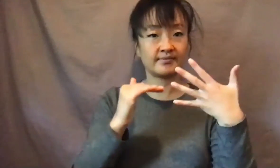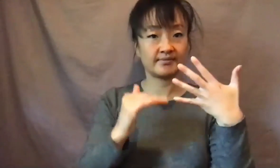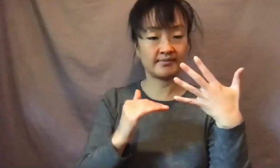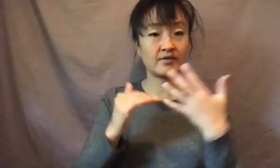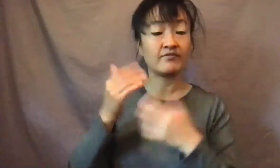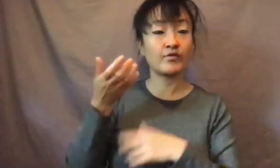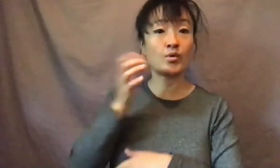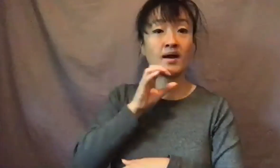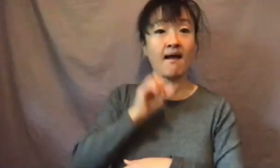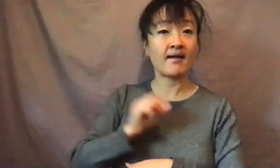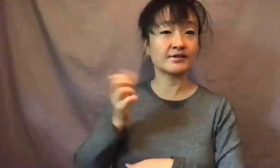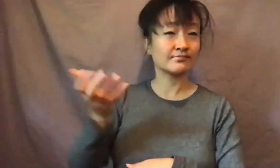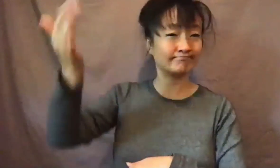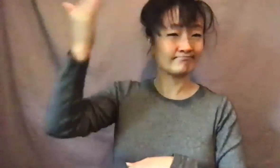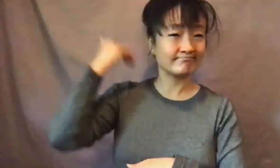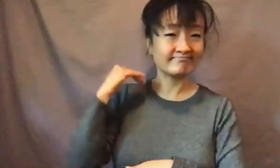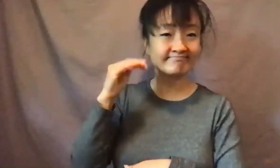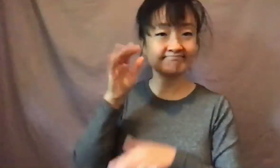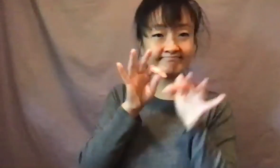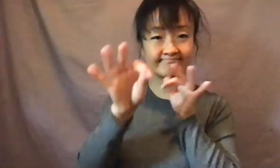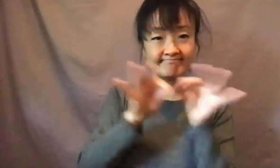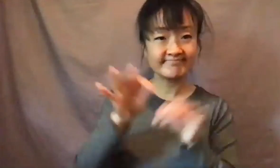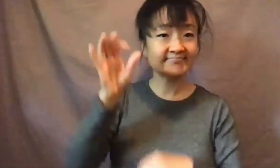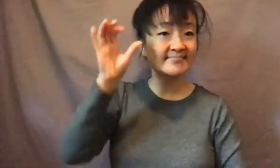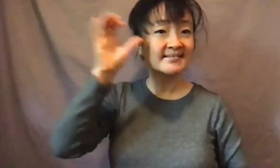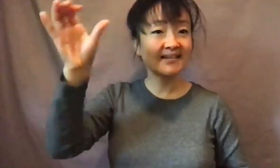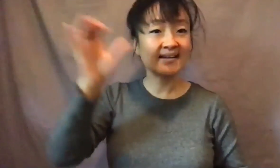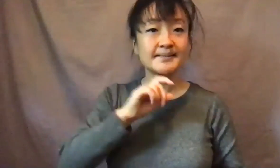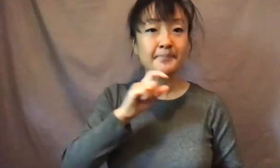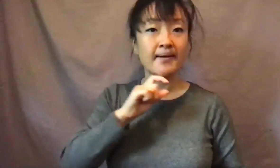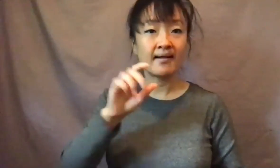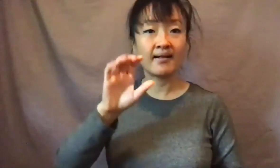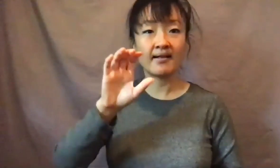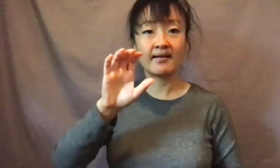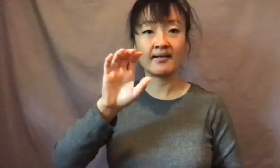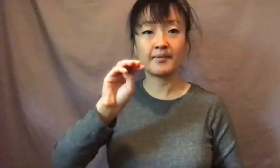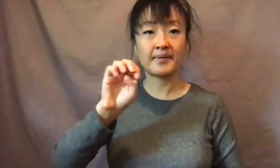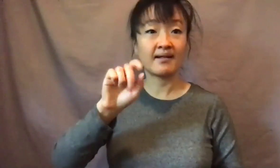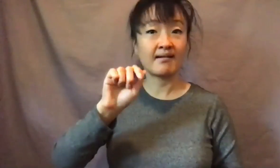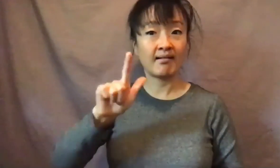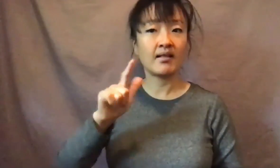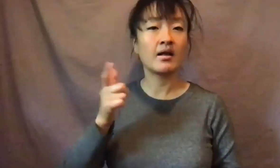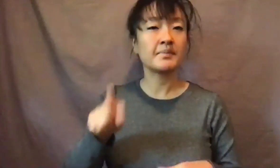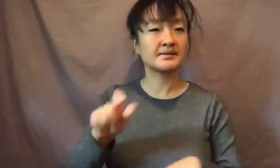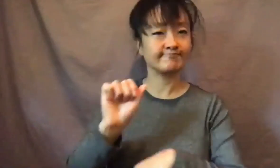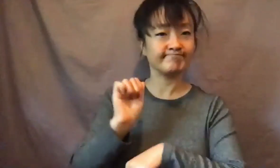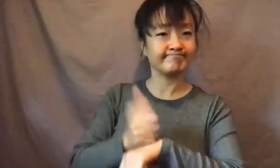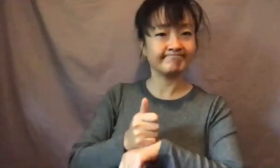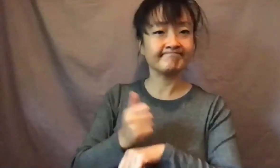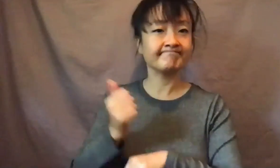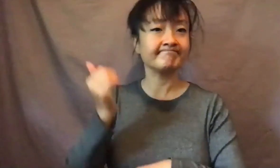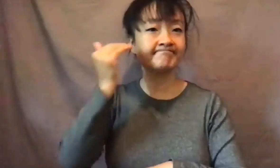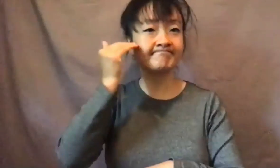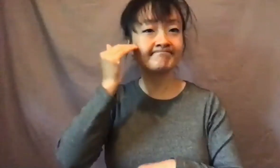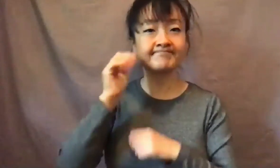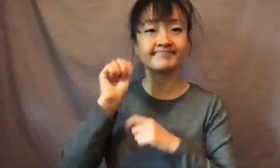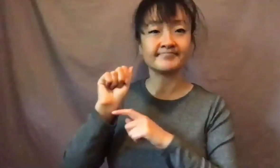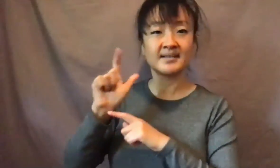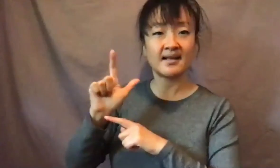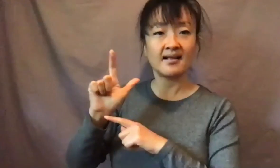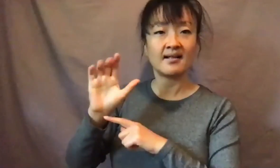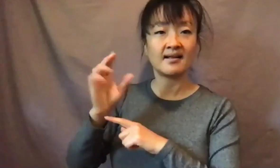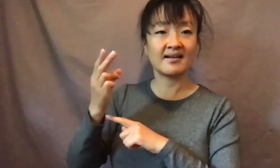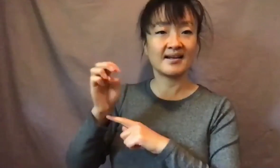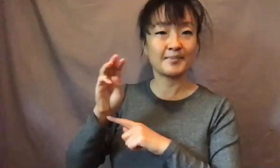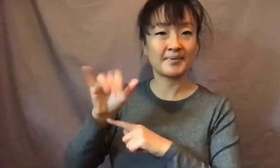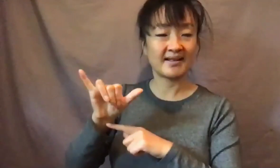have defined a concept of metal, they had to already have a sense of alchemy, or what we call